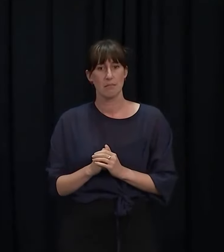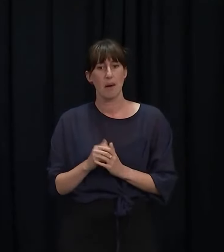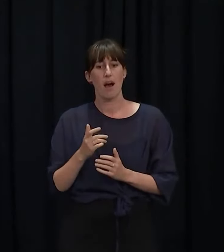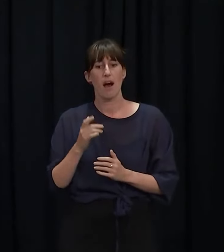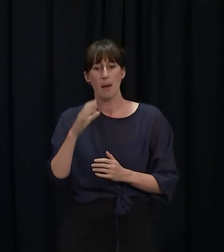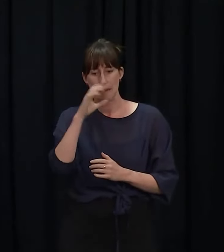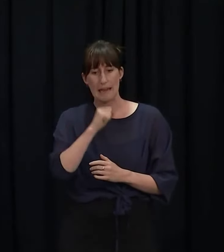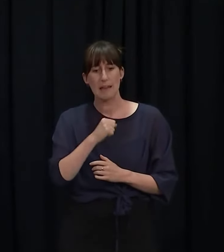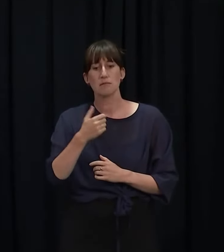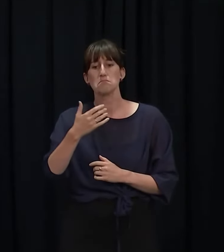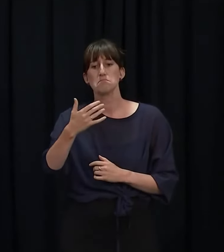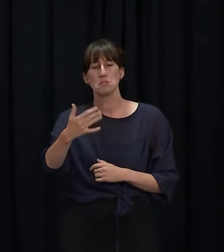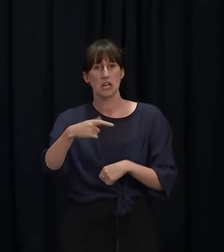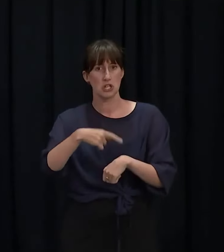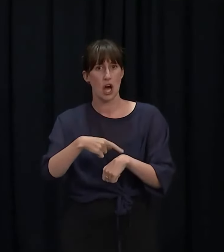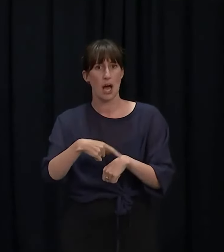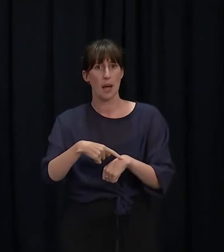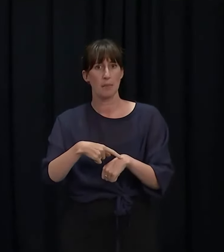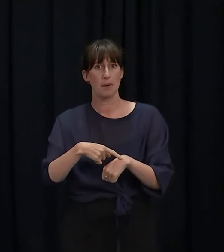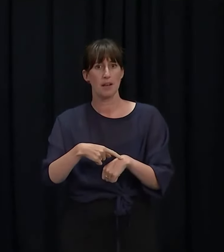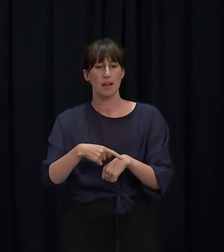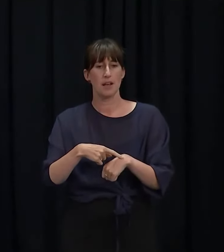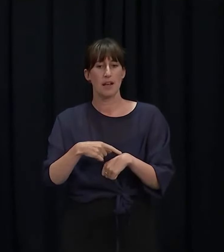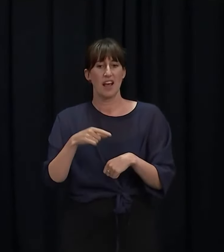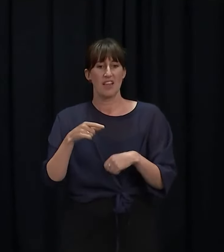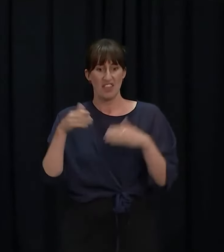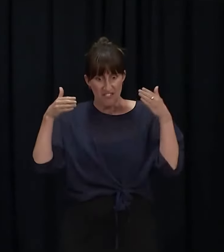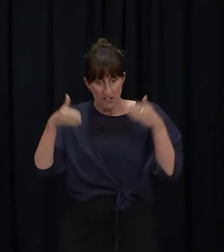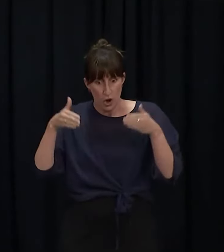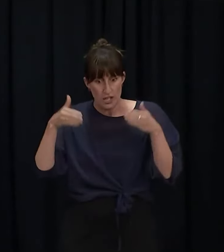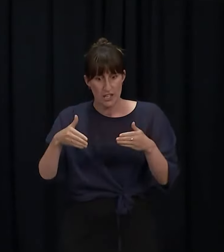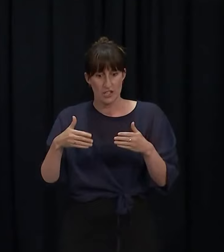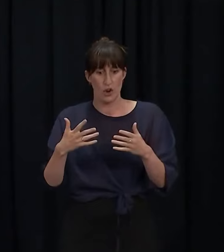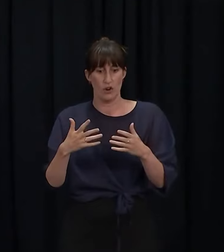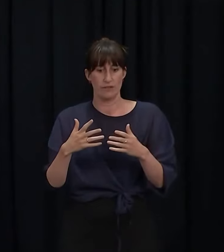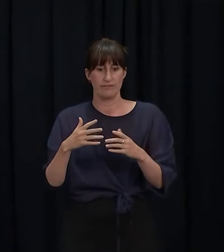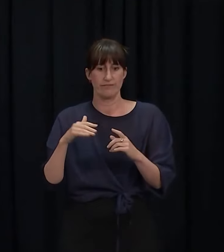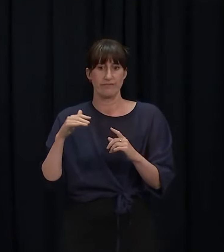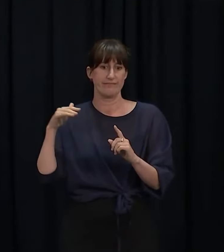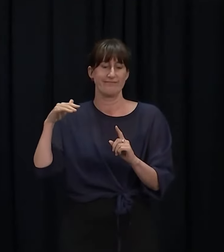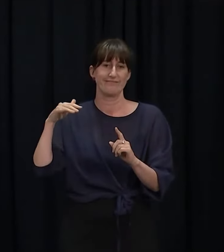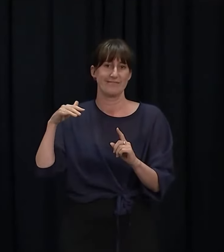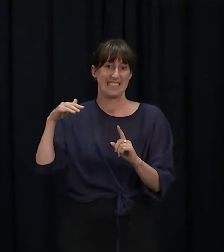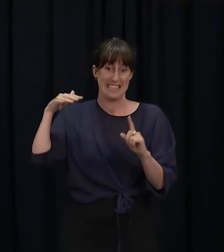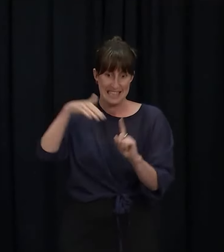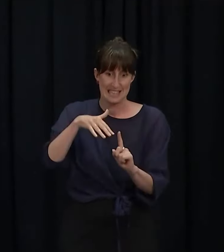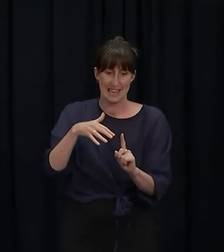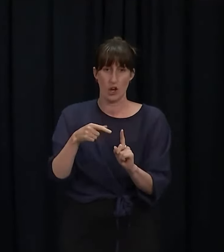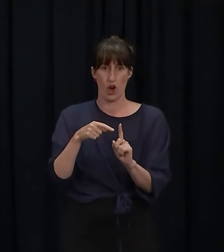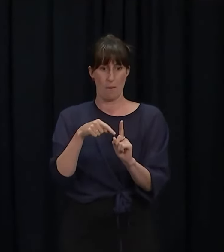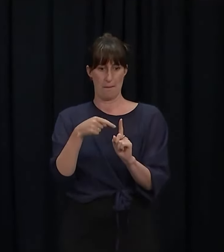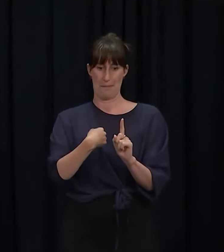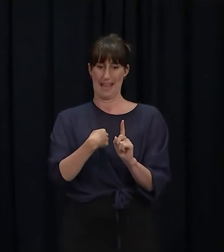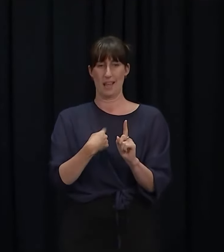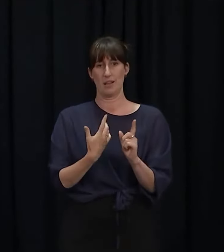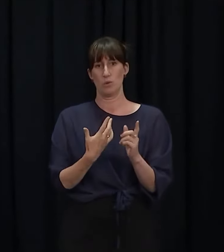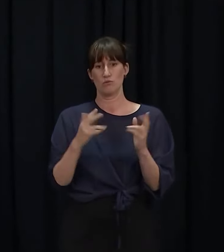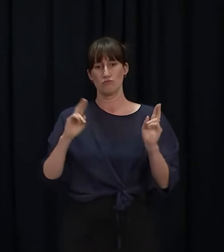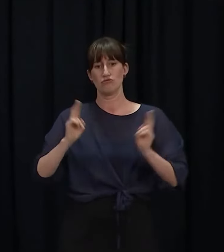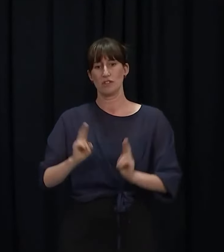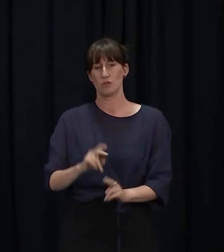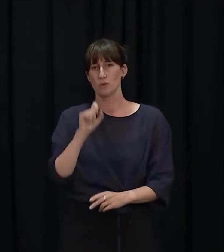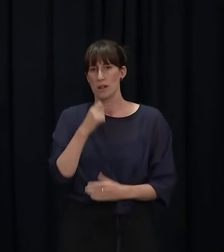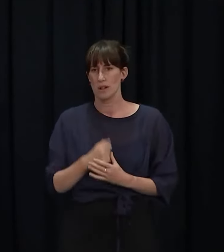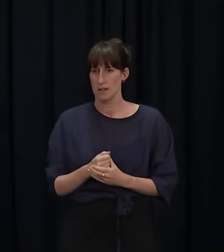it will pass. Target, though, of that intensity. Why do you think that is? Oh, look, actually I do know others who